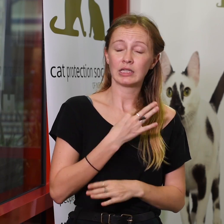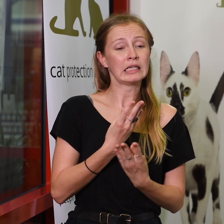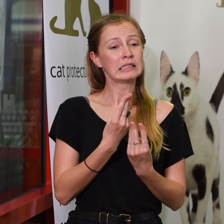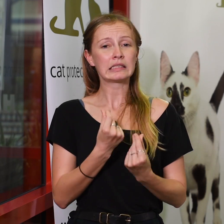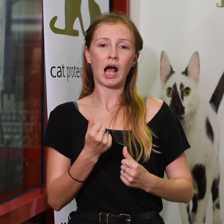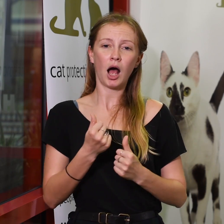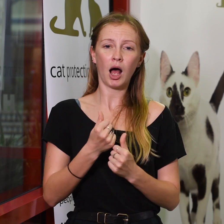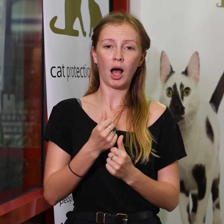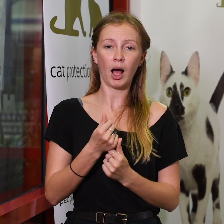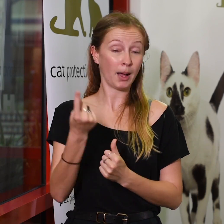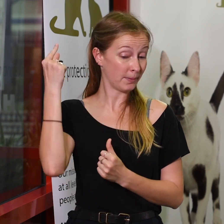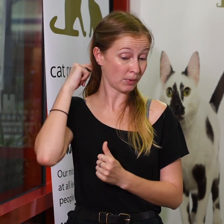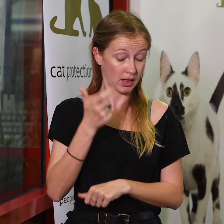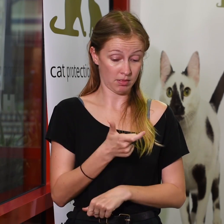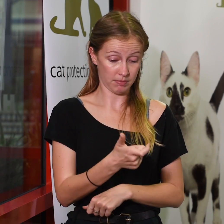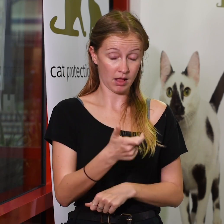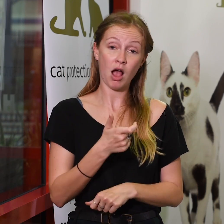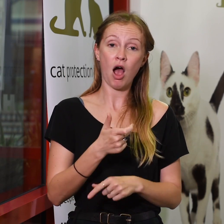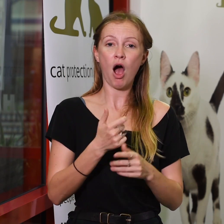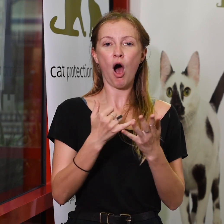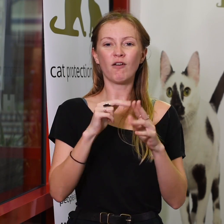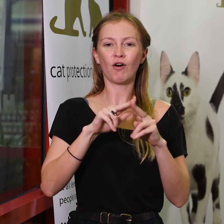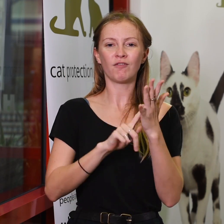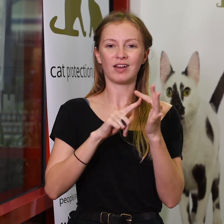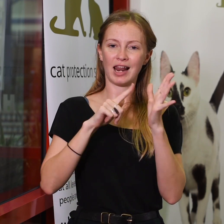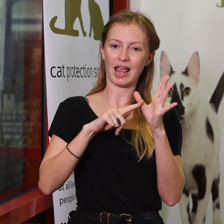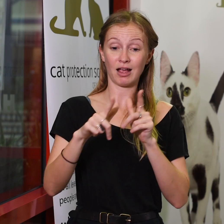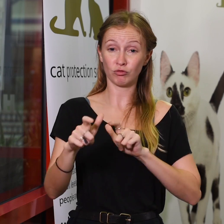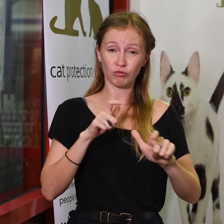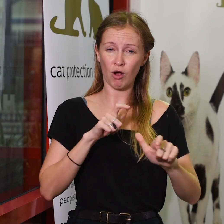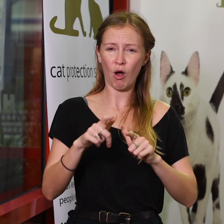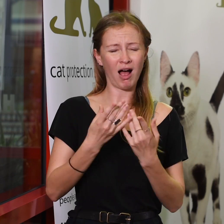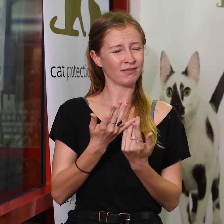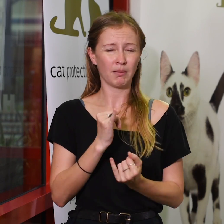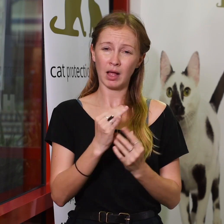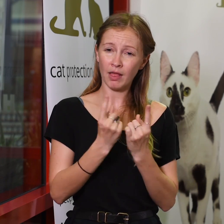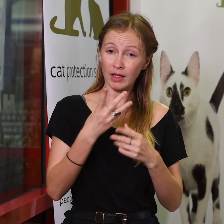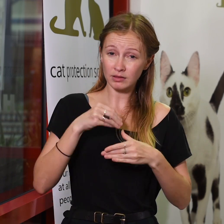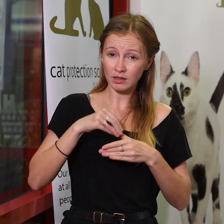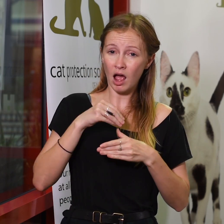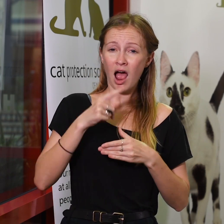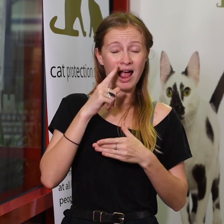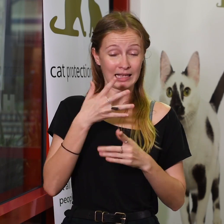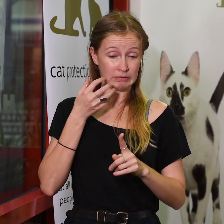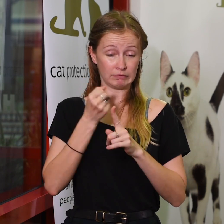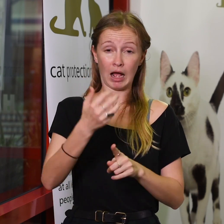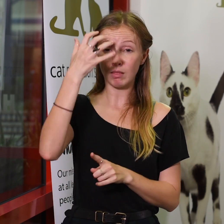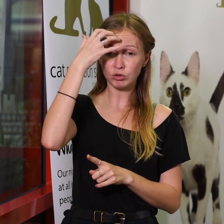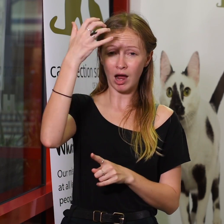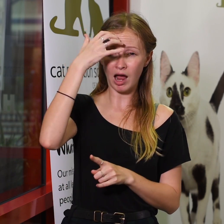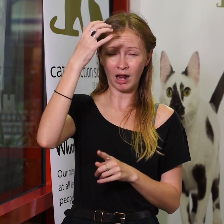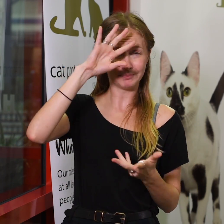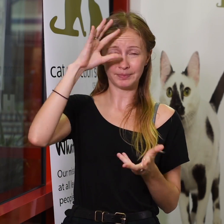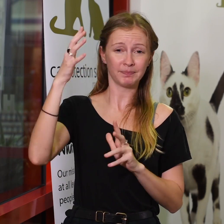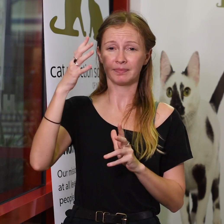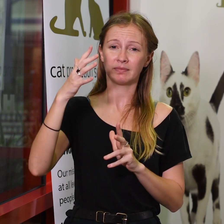that contain permethrins, and they can cause cats to have horrible neurological adverse effects